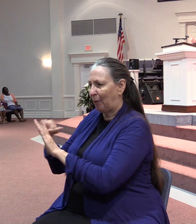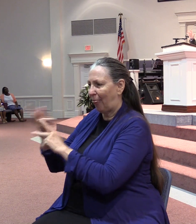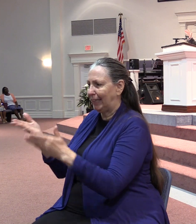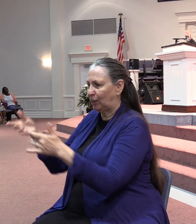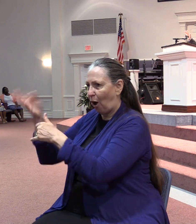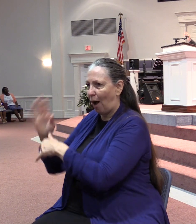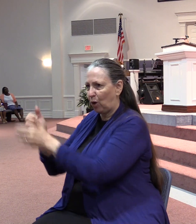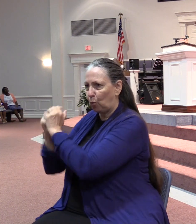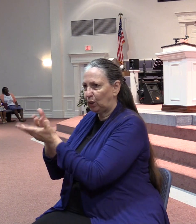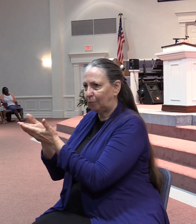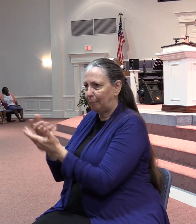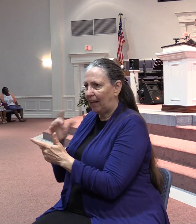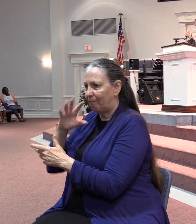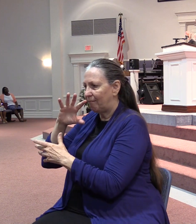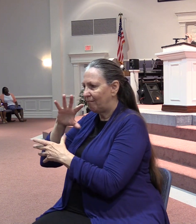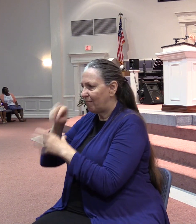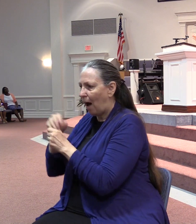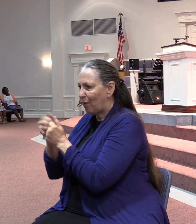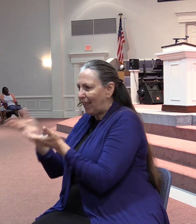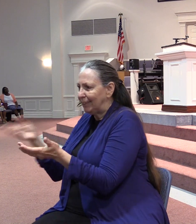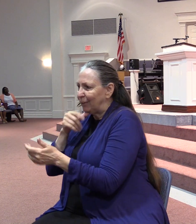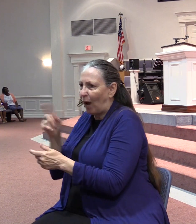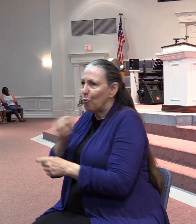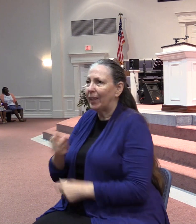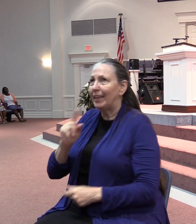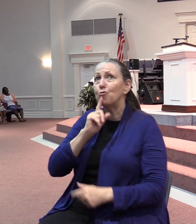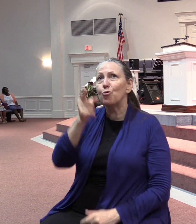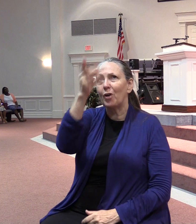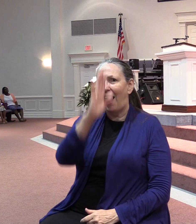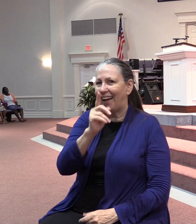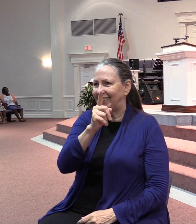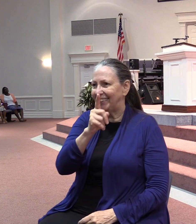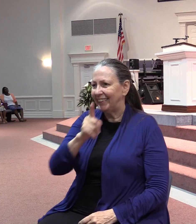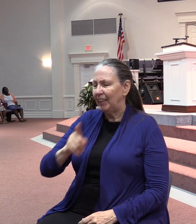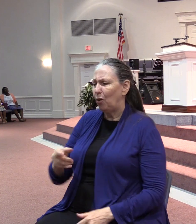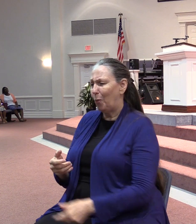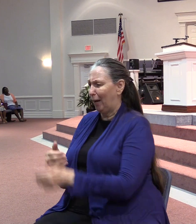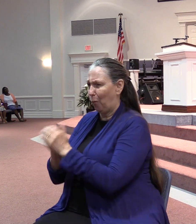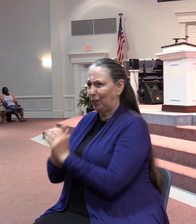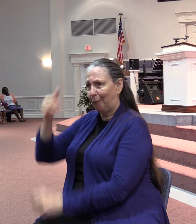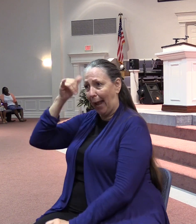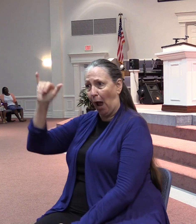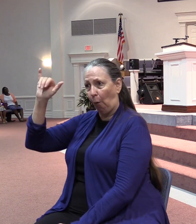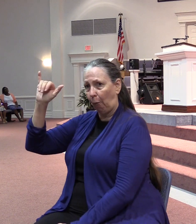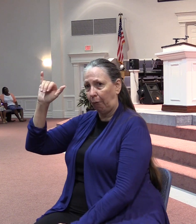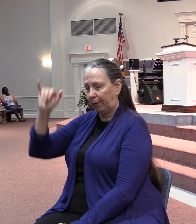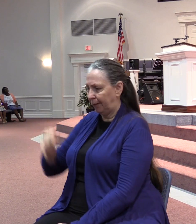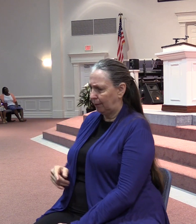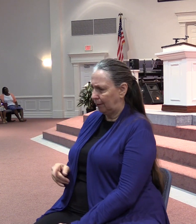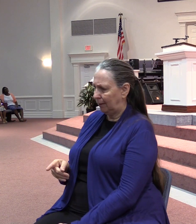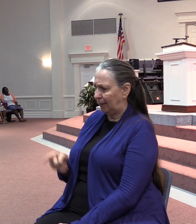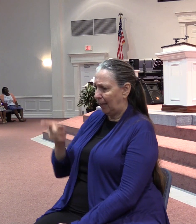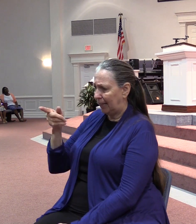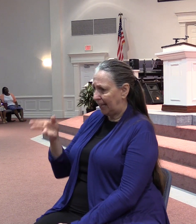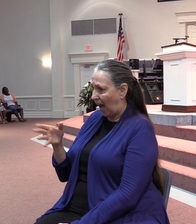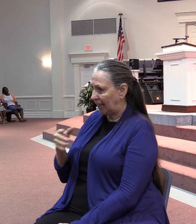So they were worshiping a cow. Now that's just funny to me. How anybody could worship a cow and think that God's